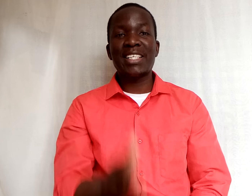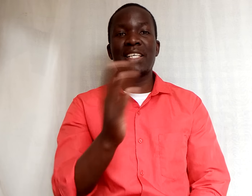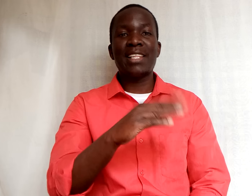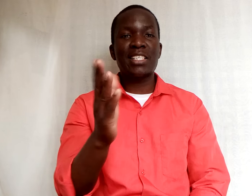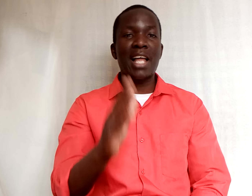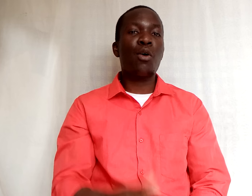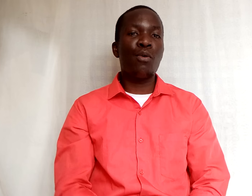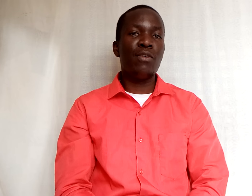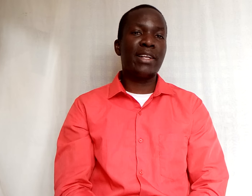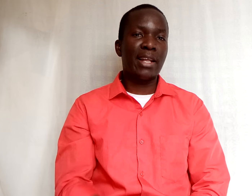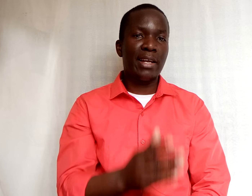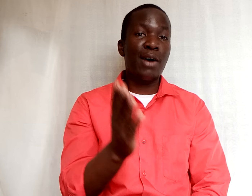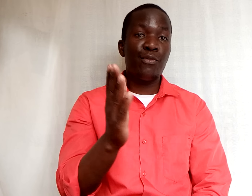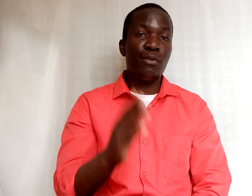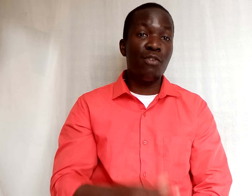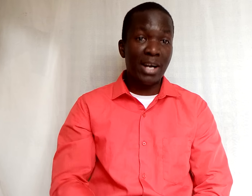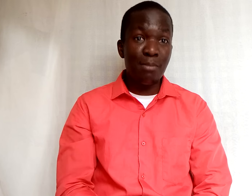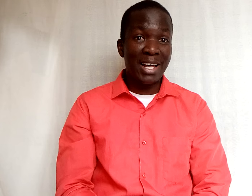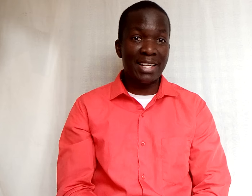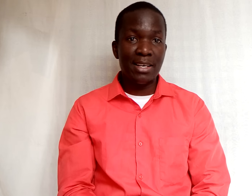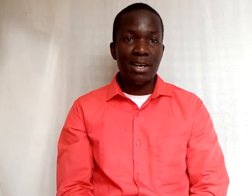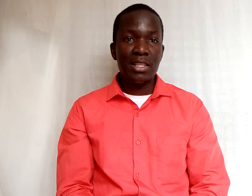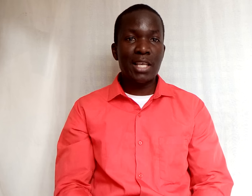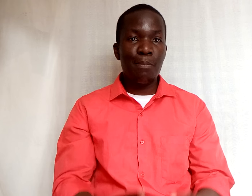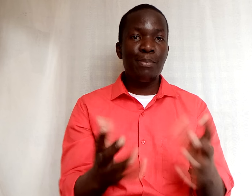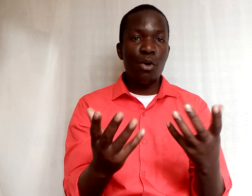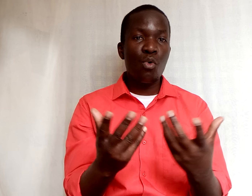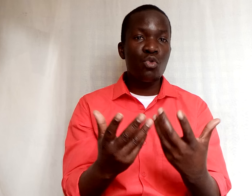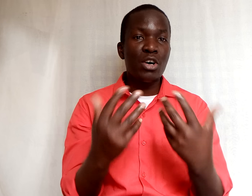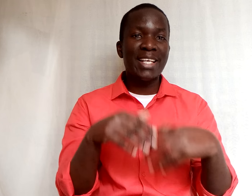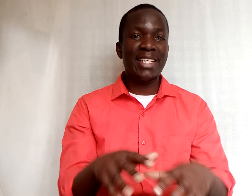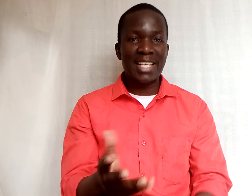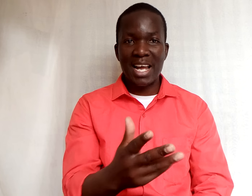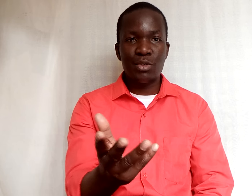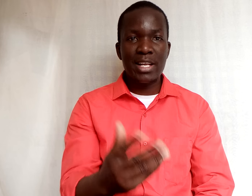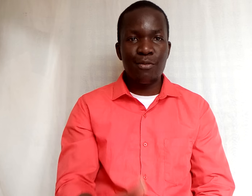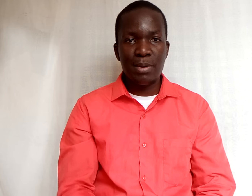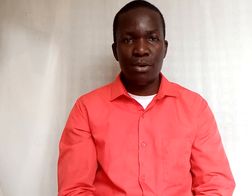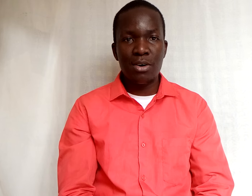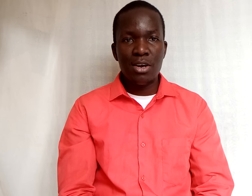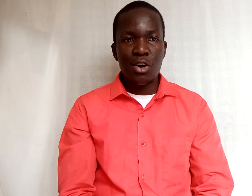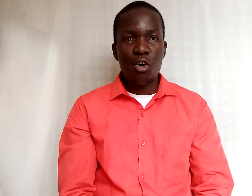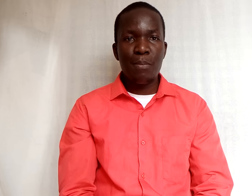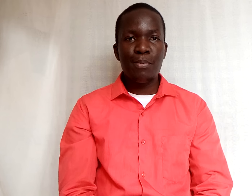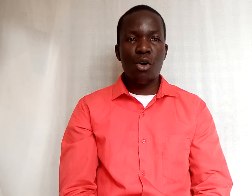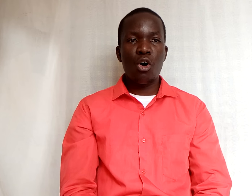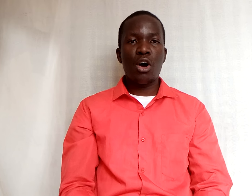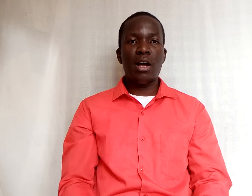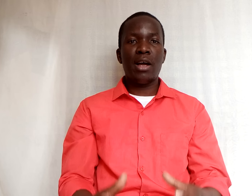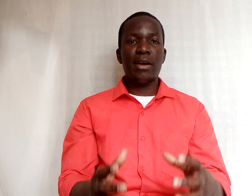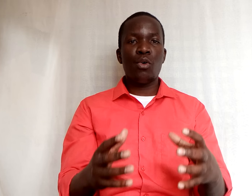that that's lack of enough vocabulary. These are people who don't interact with the deaf people, or people